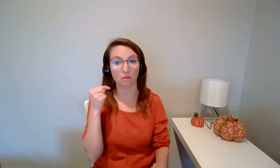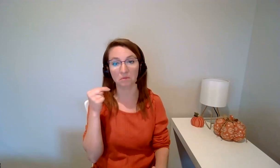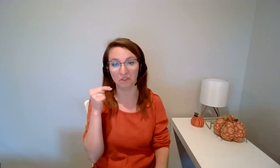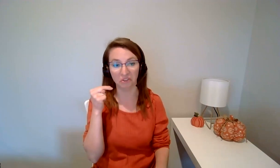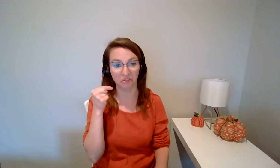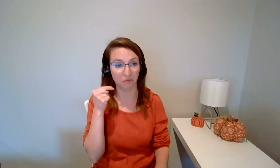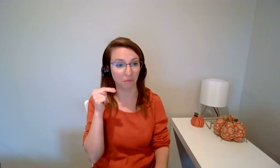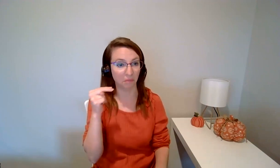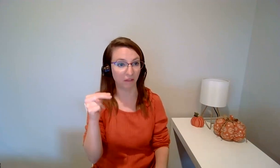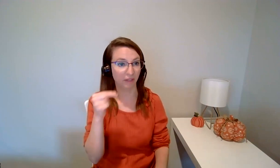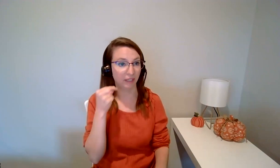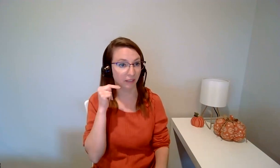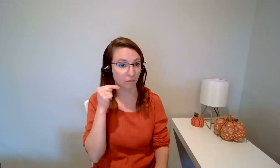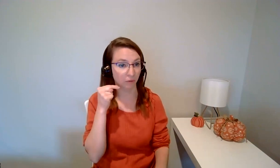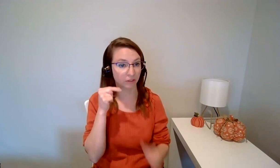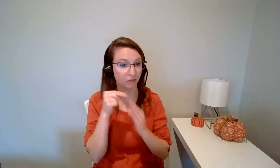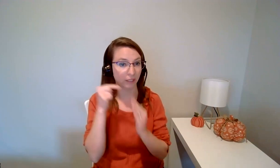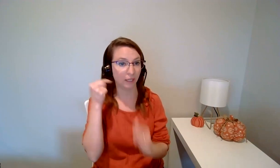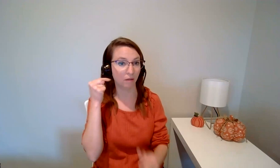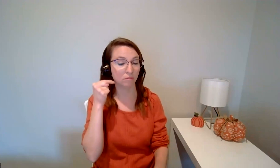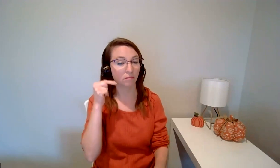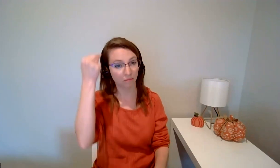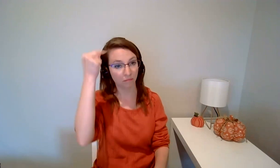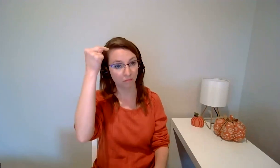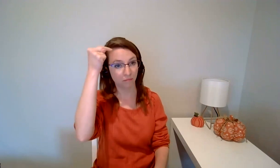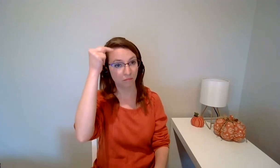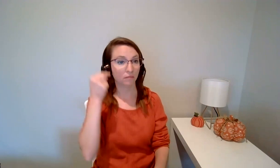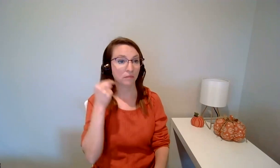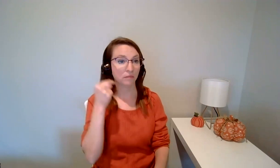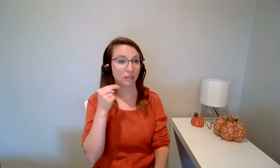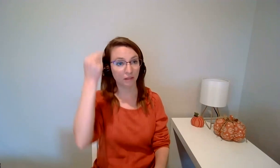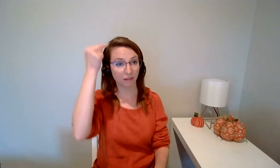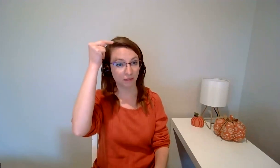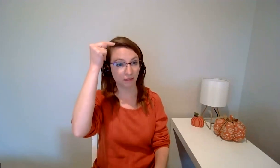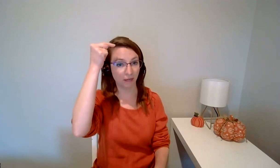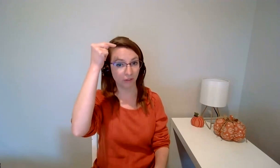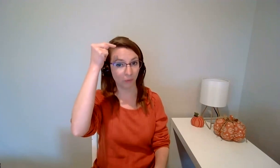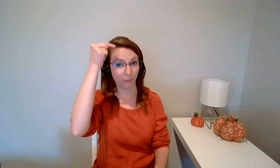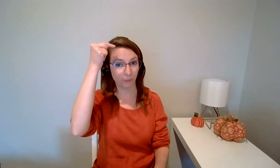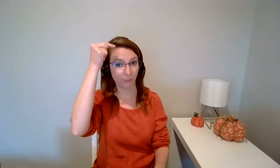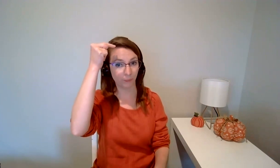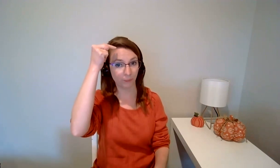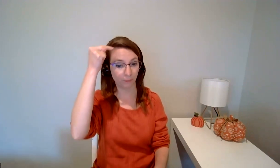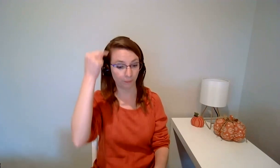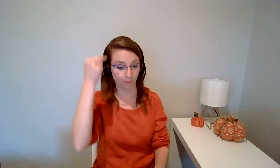You can just do a modified N where it's straight out. Niece, nephew.